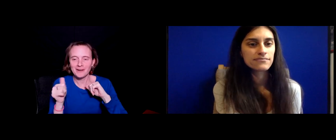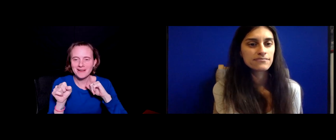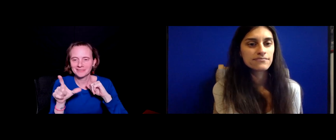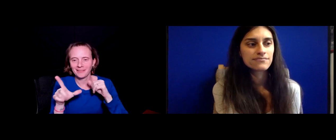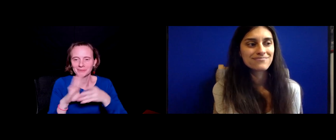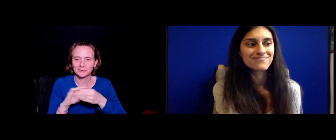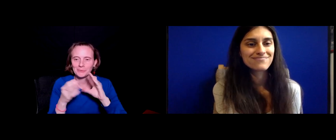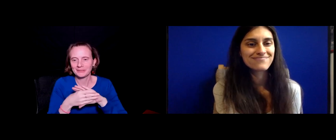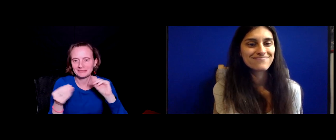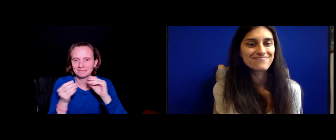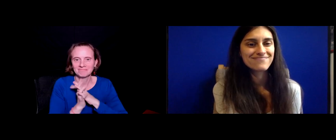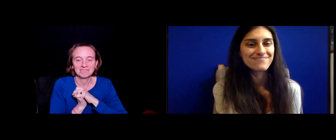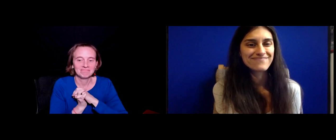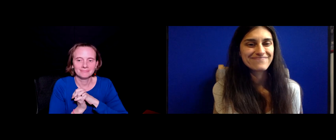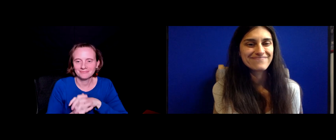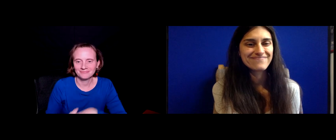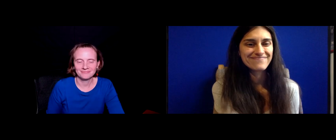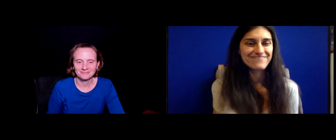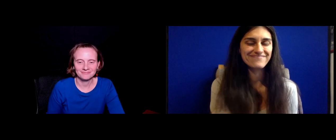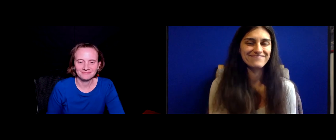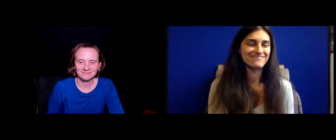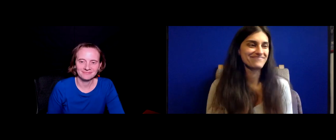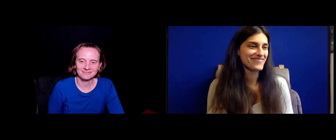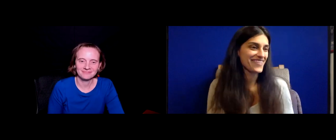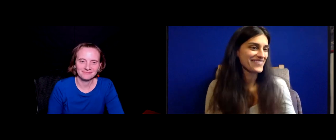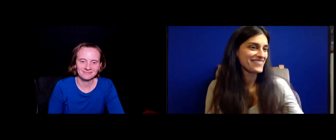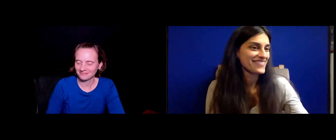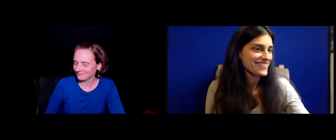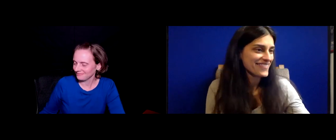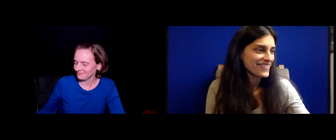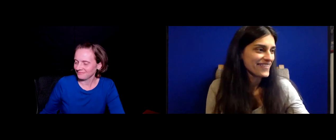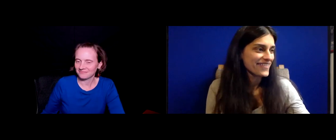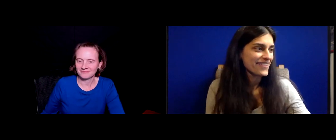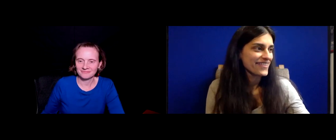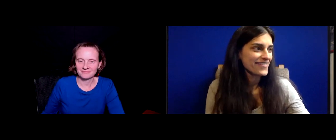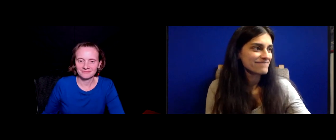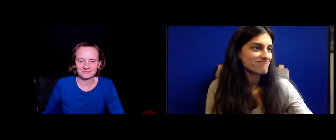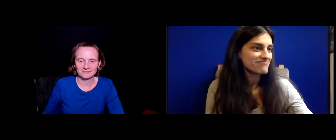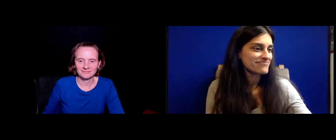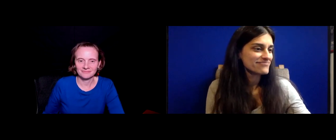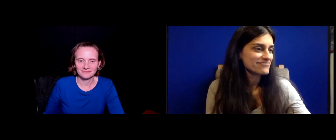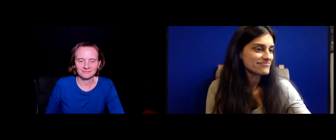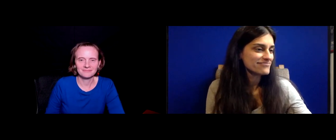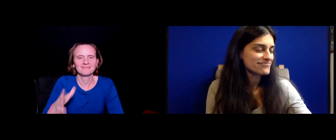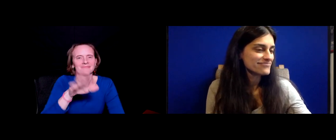if nothing comes through, then I can wrap us up with another ASL story.